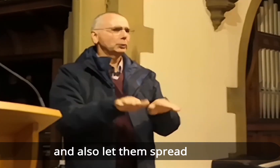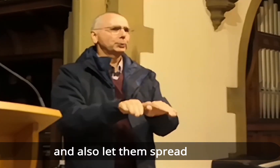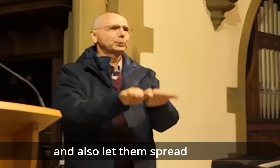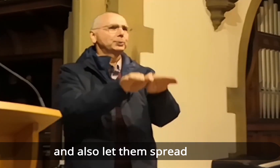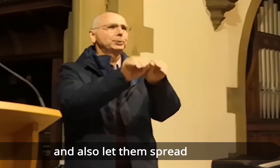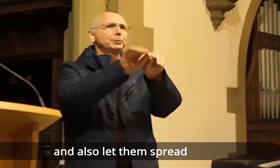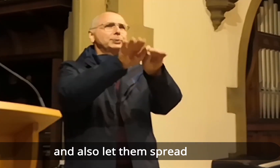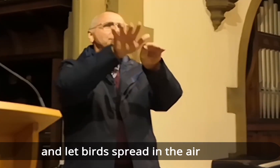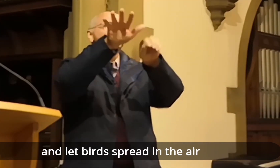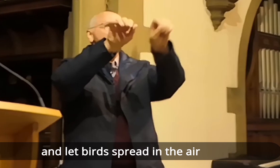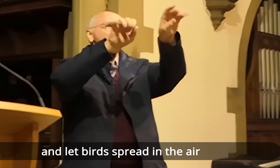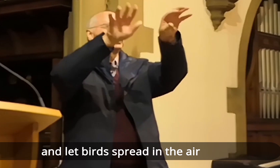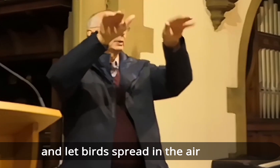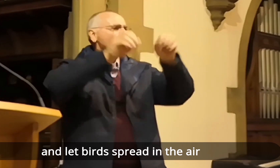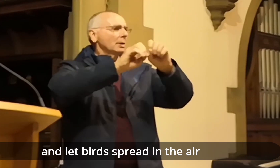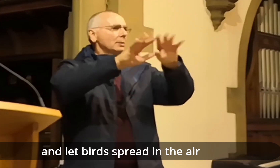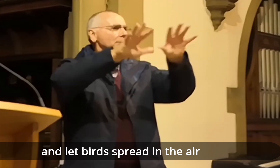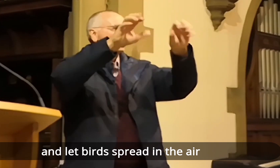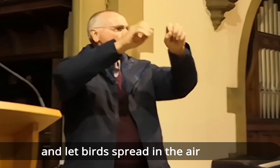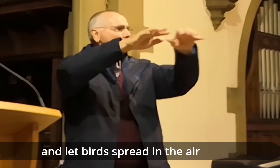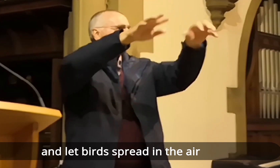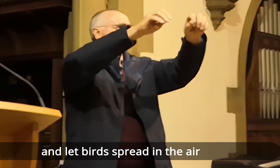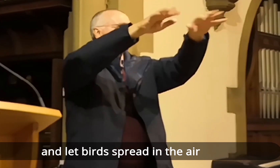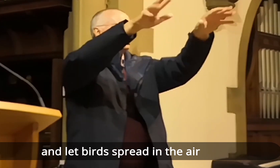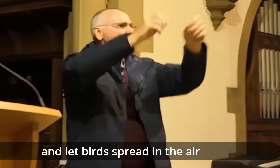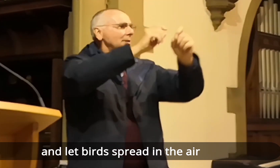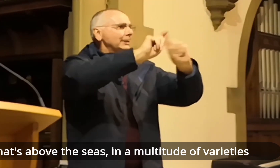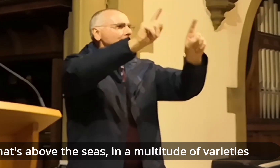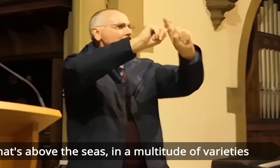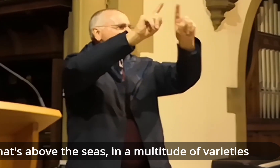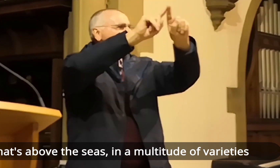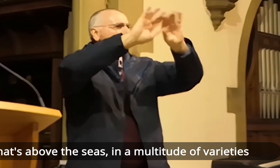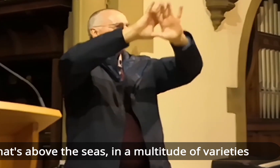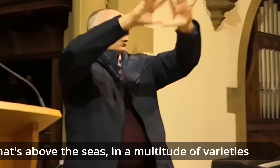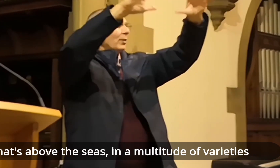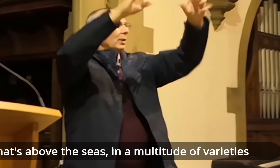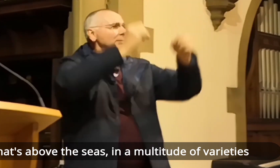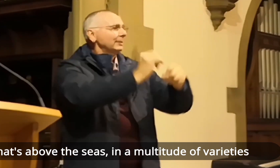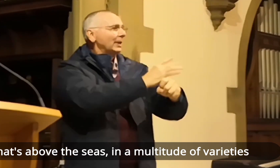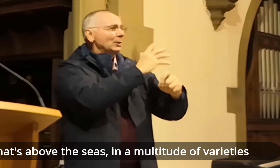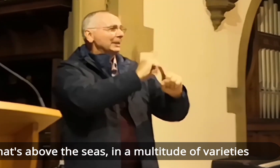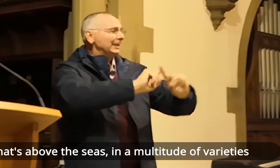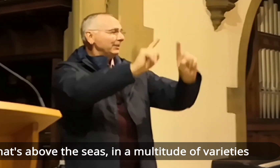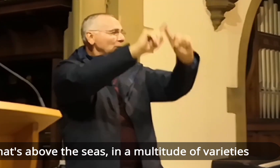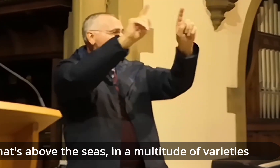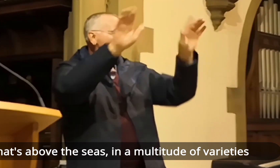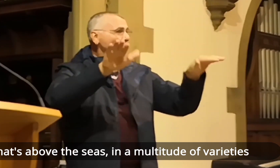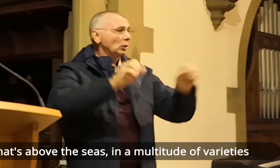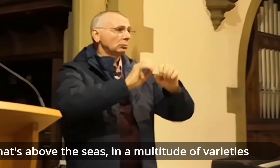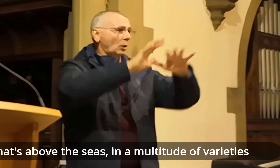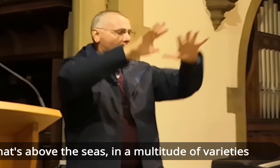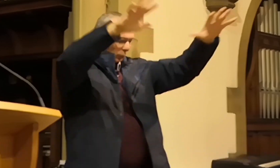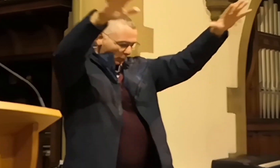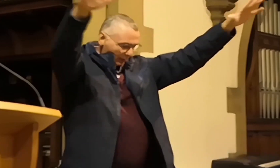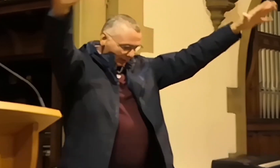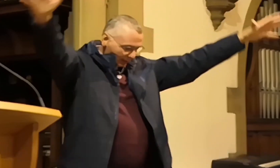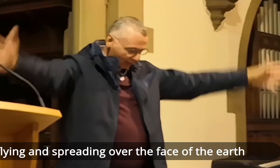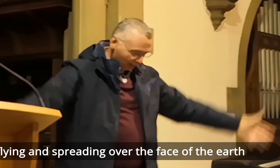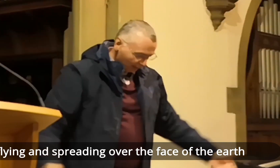let them spread, and let birds spread in the air that's above the seas, in a multitude of varieties, flying